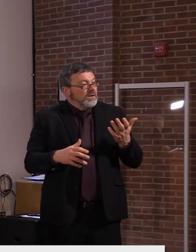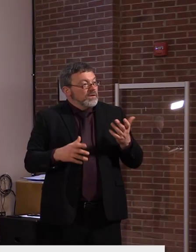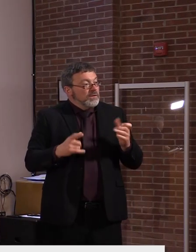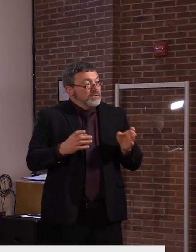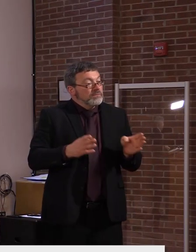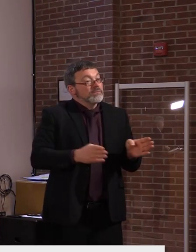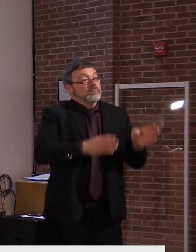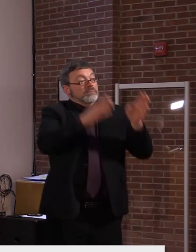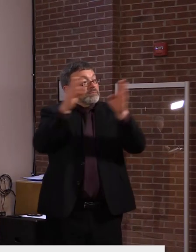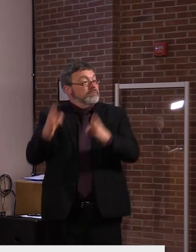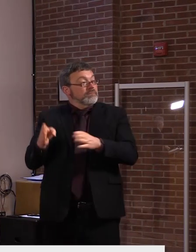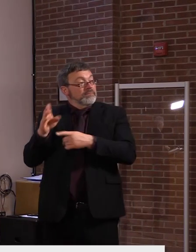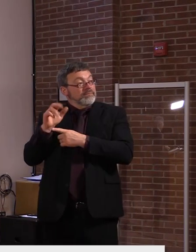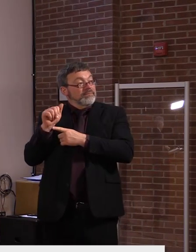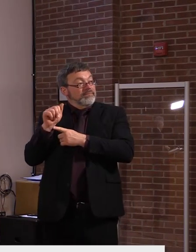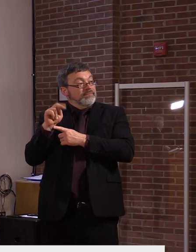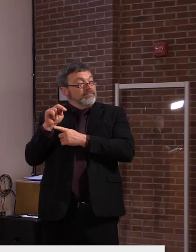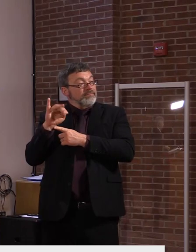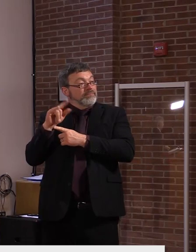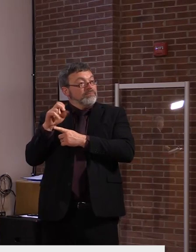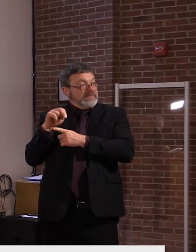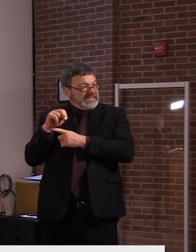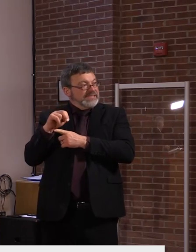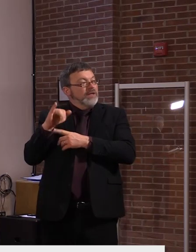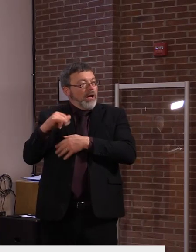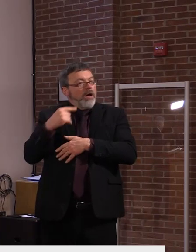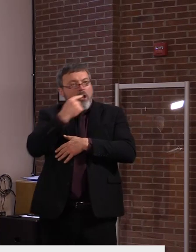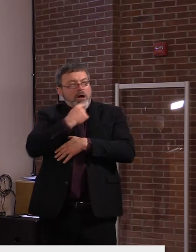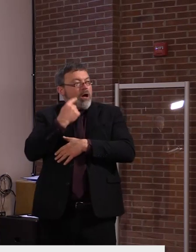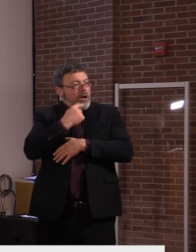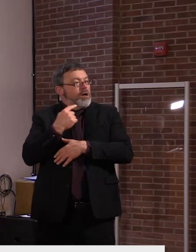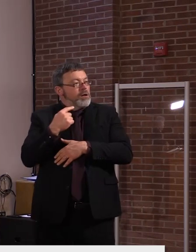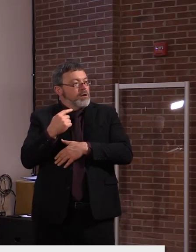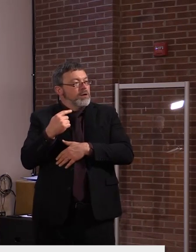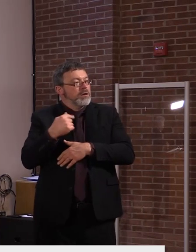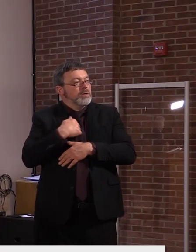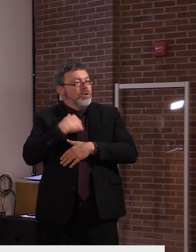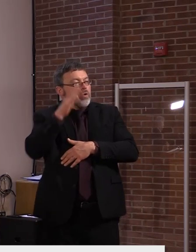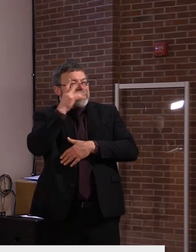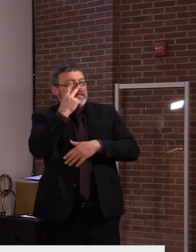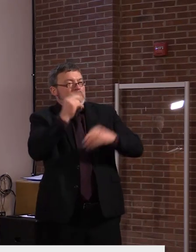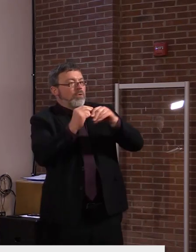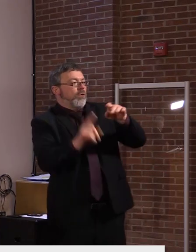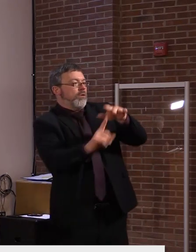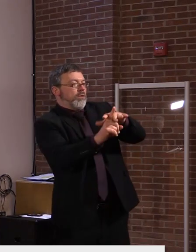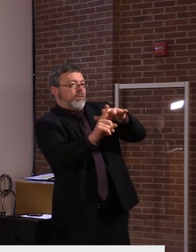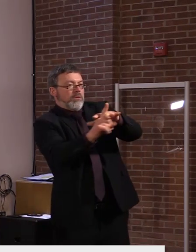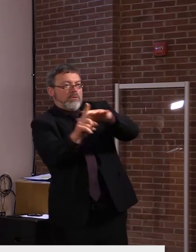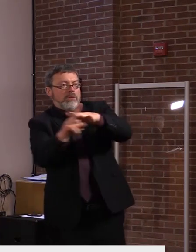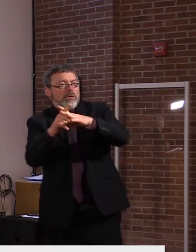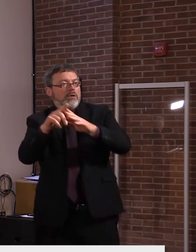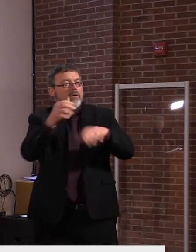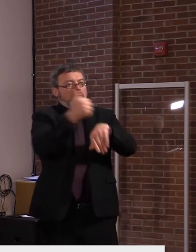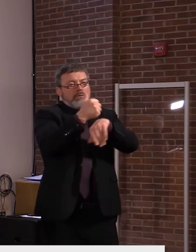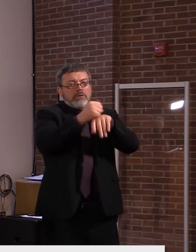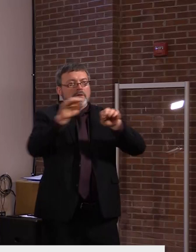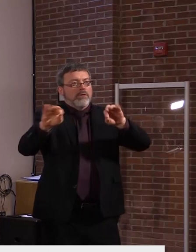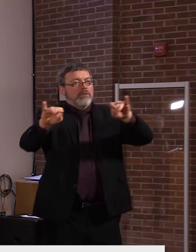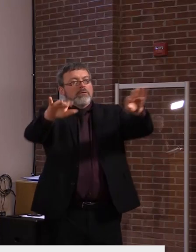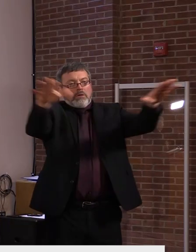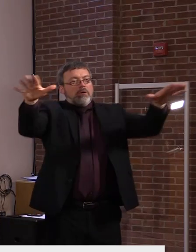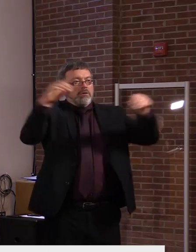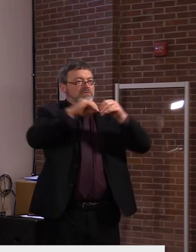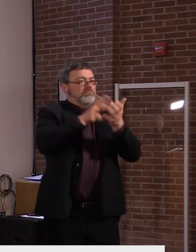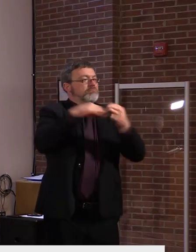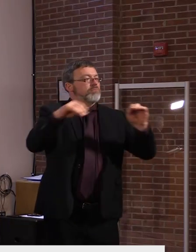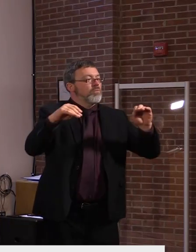in. I think we'll start seeing them at the various sites across the state. As you remember, I talked